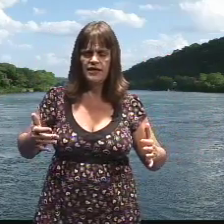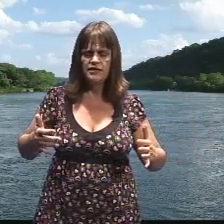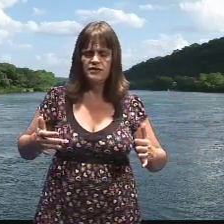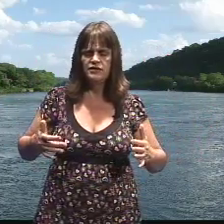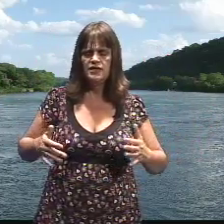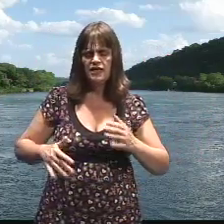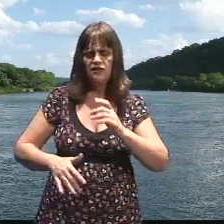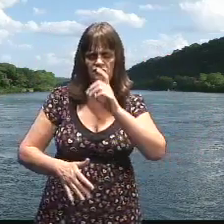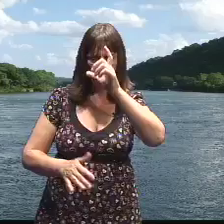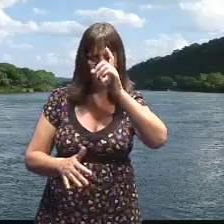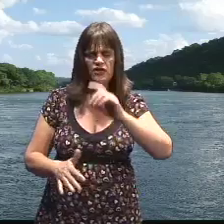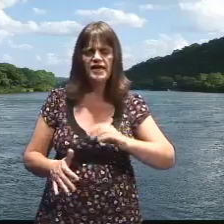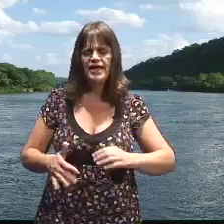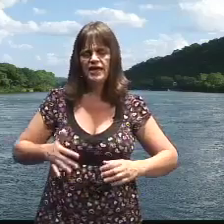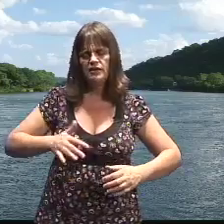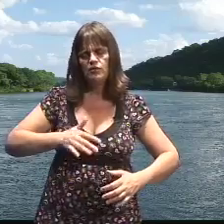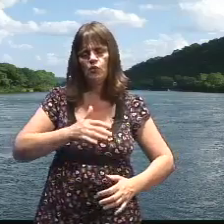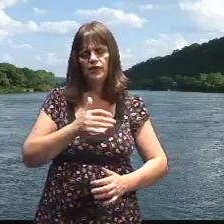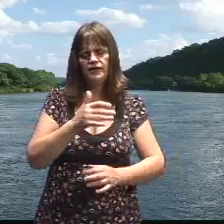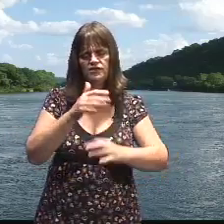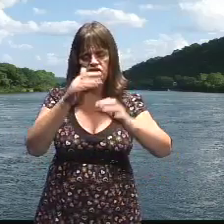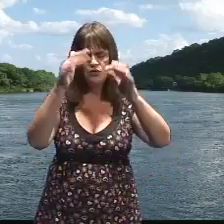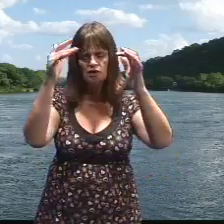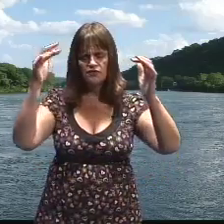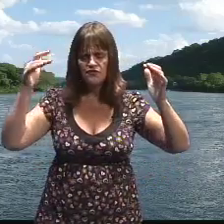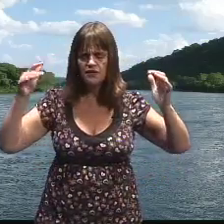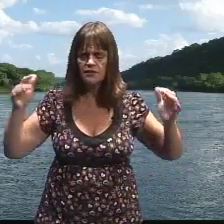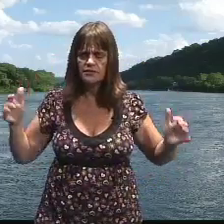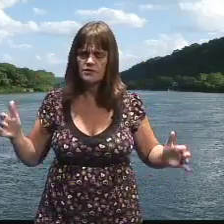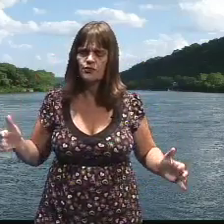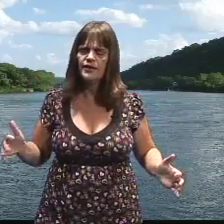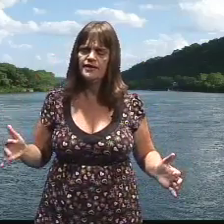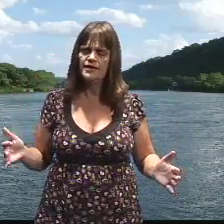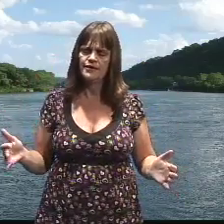And if you could name what it is you are feeling right now,